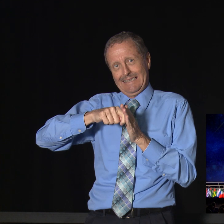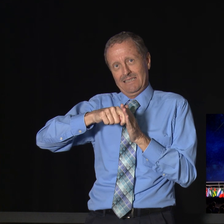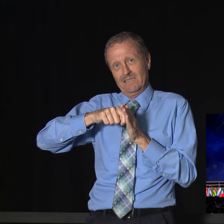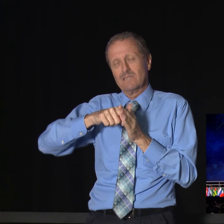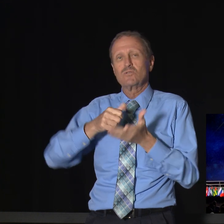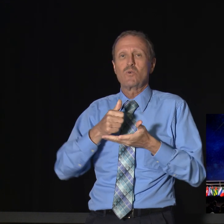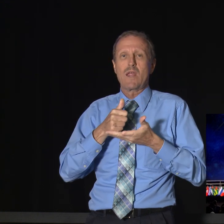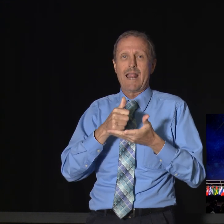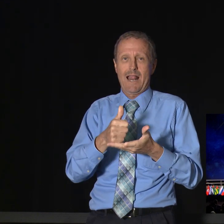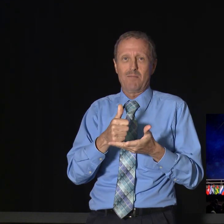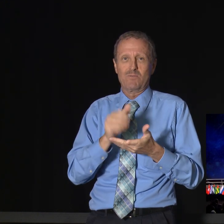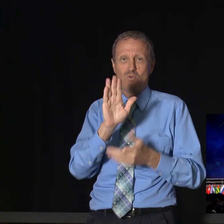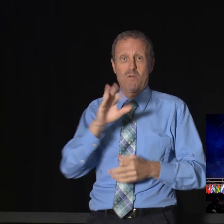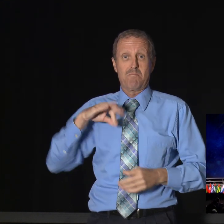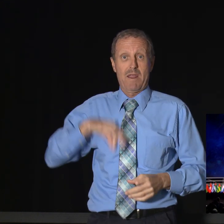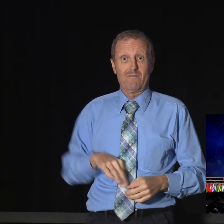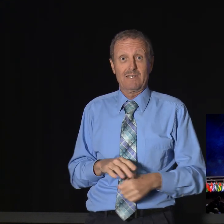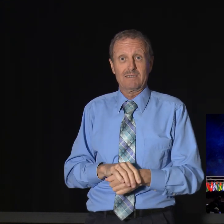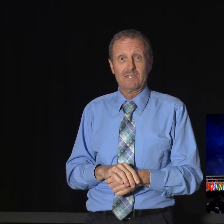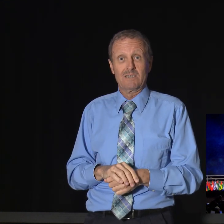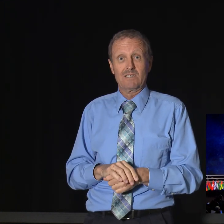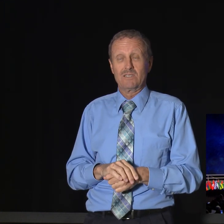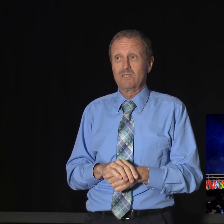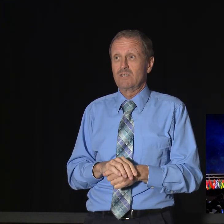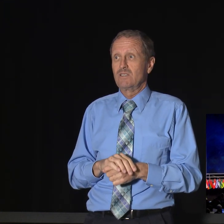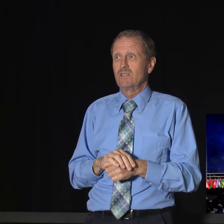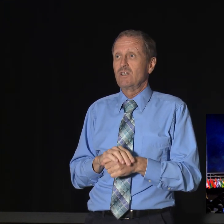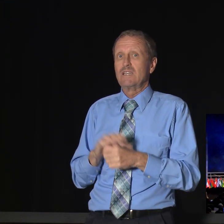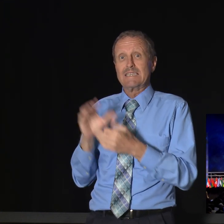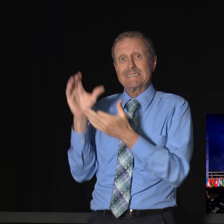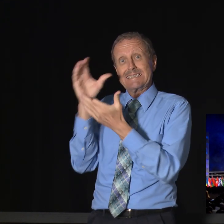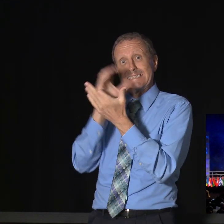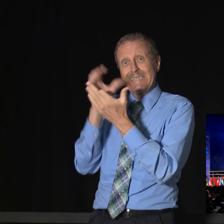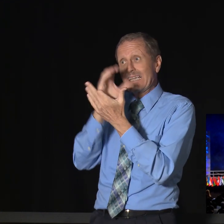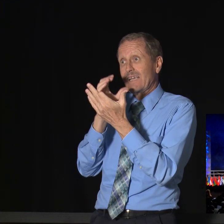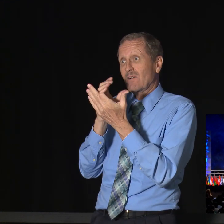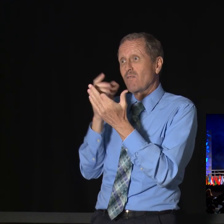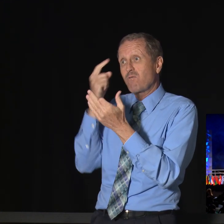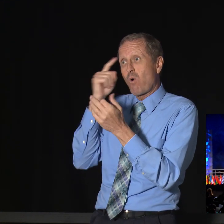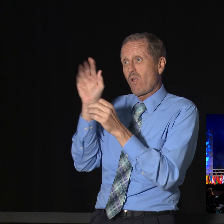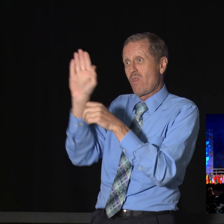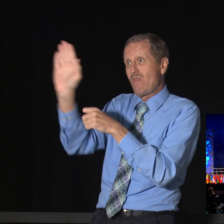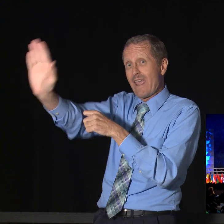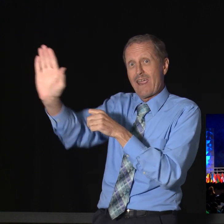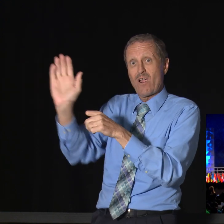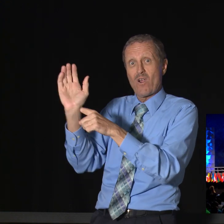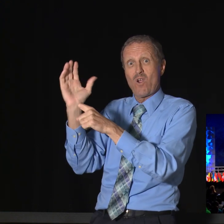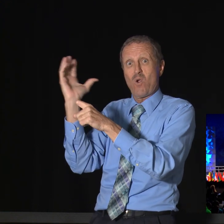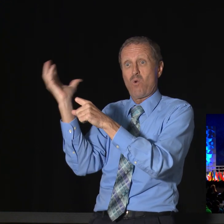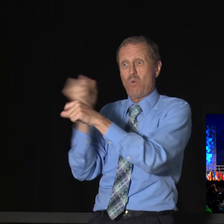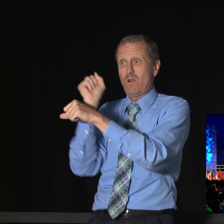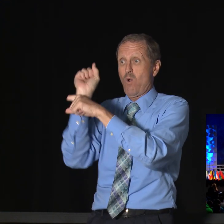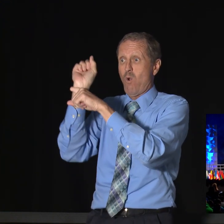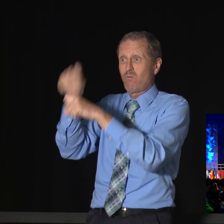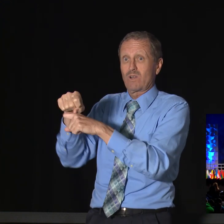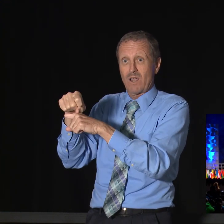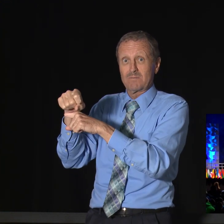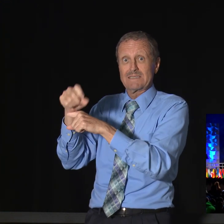good. Seeking victory for others becomes the key to